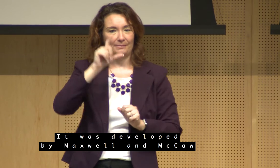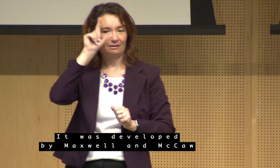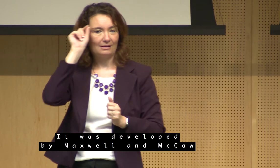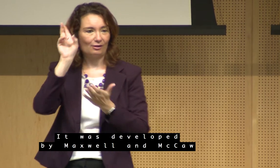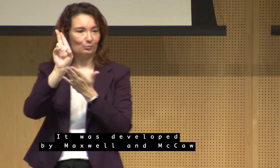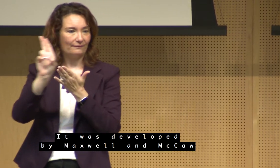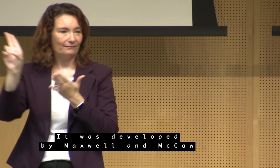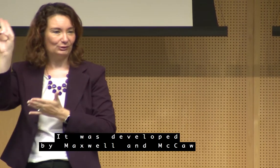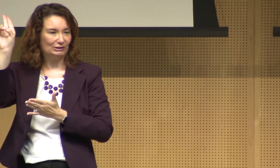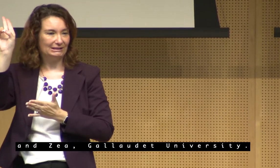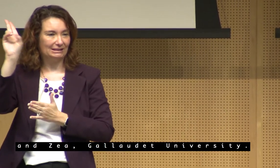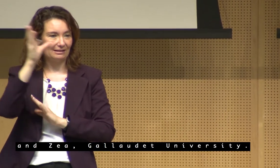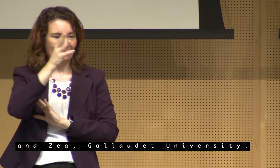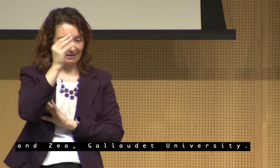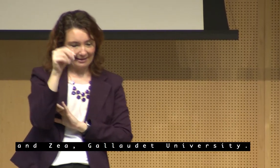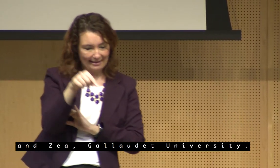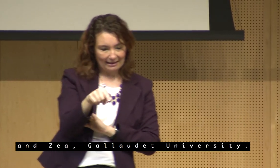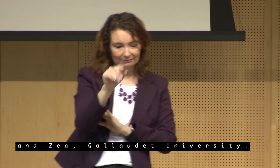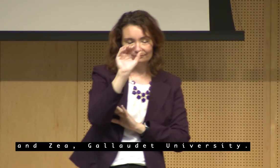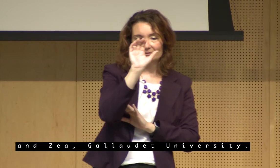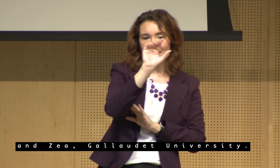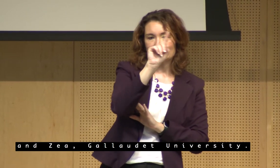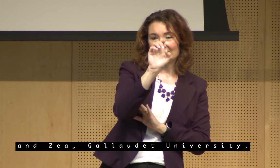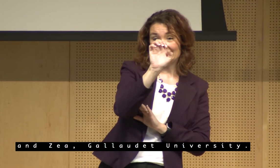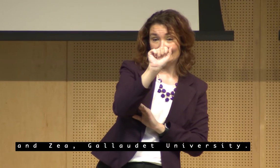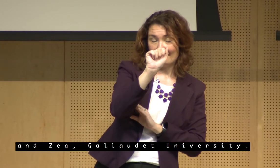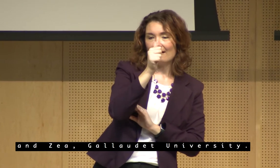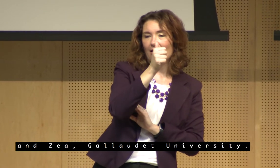Maxwell McCaw and Z. Gallaudet University.